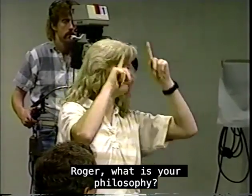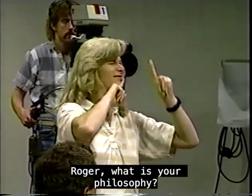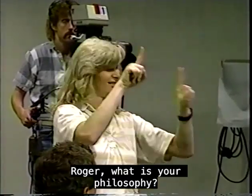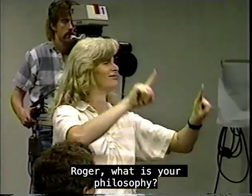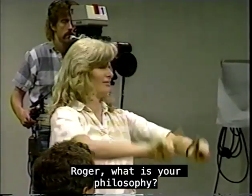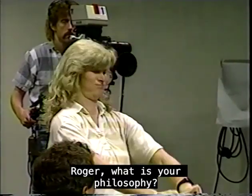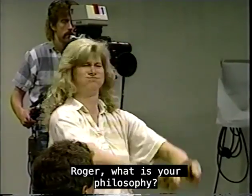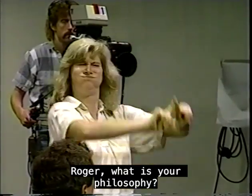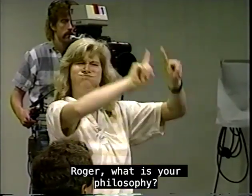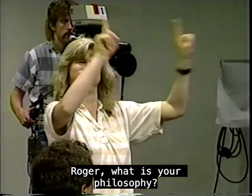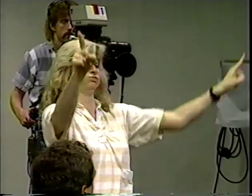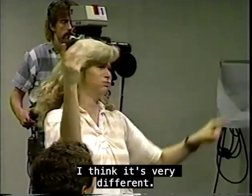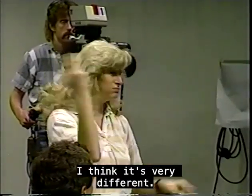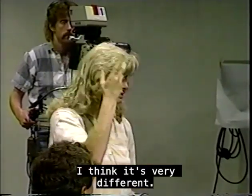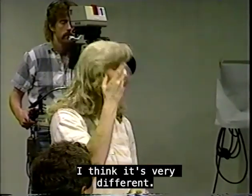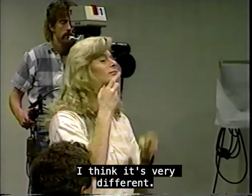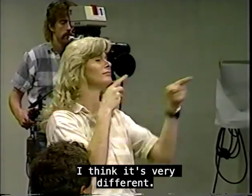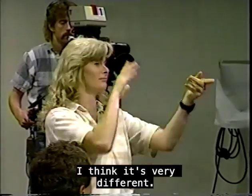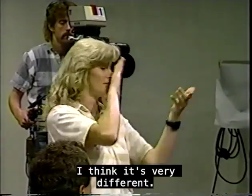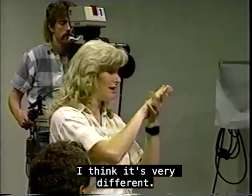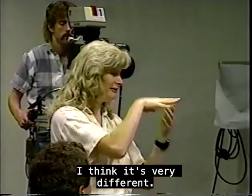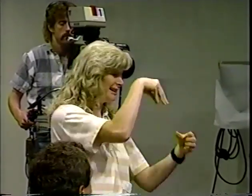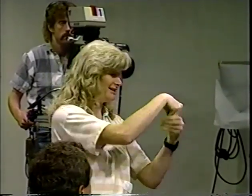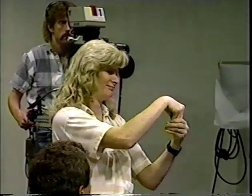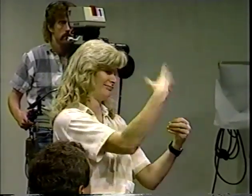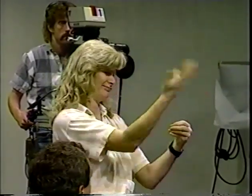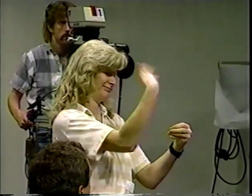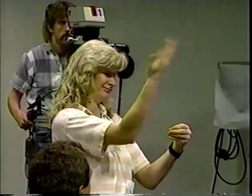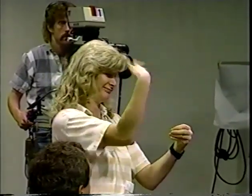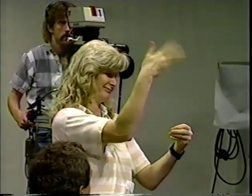Roger, what is your philosophy? I think it's very different.